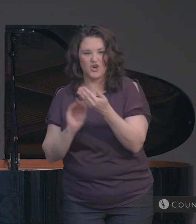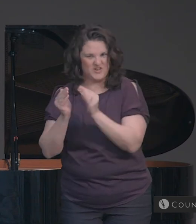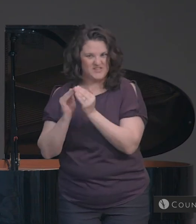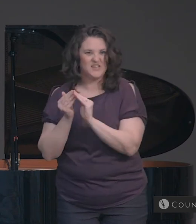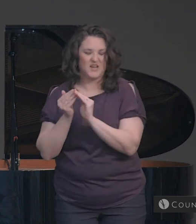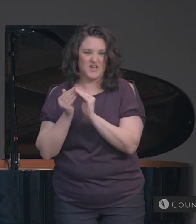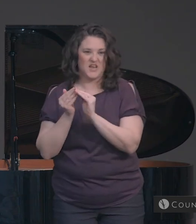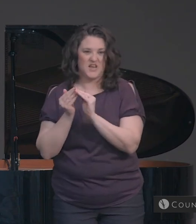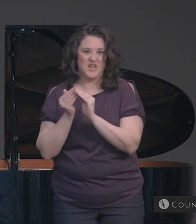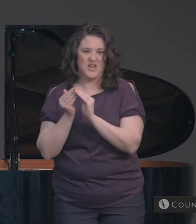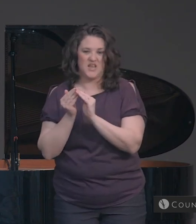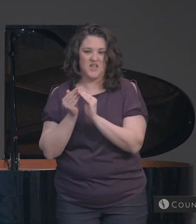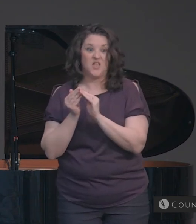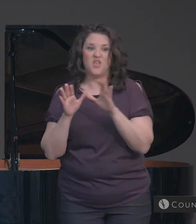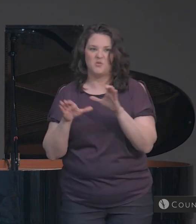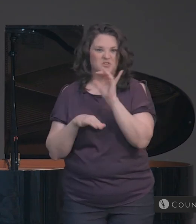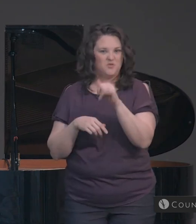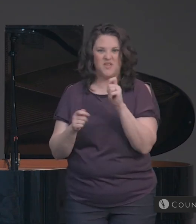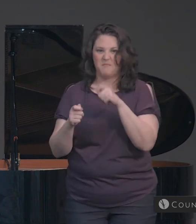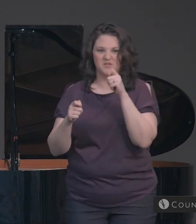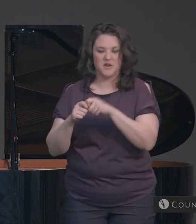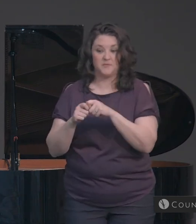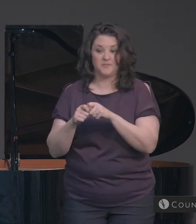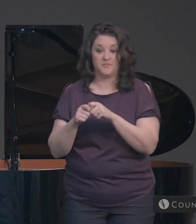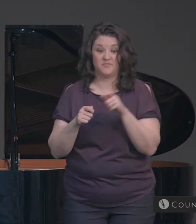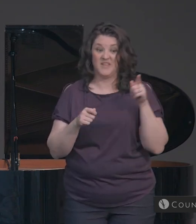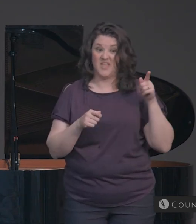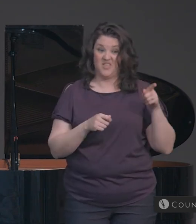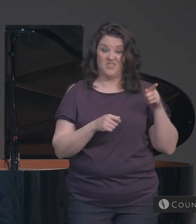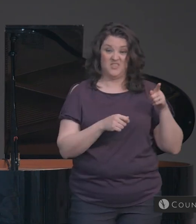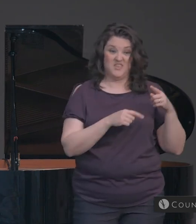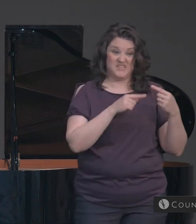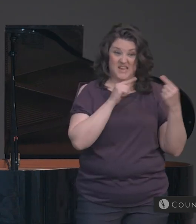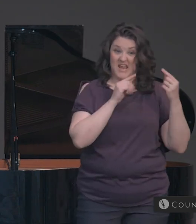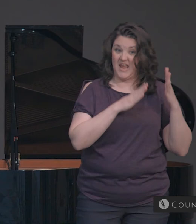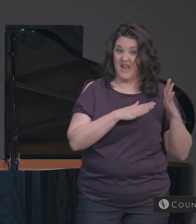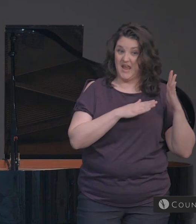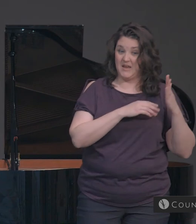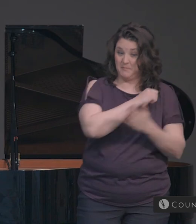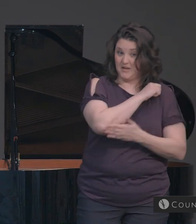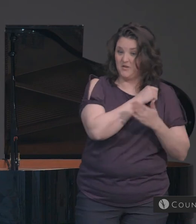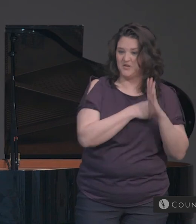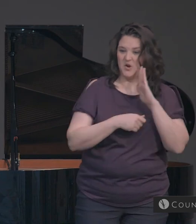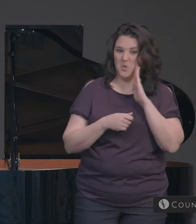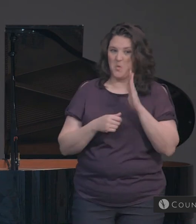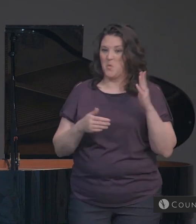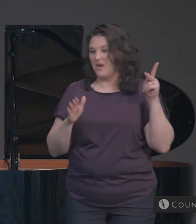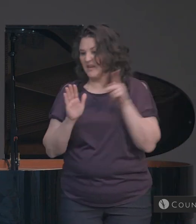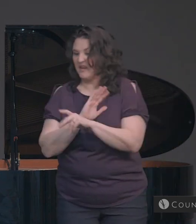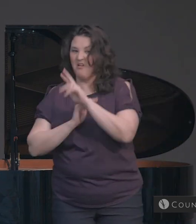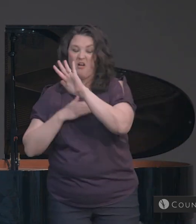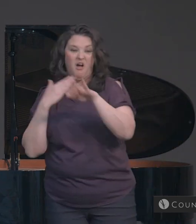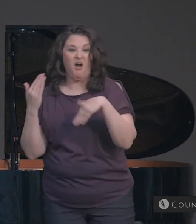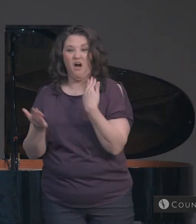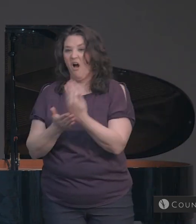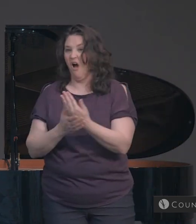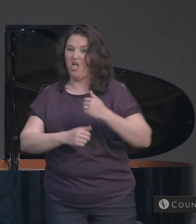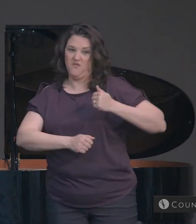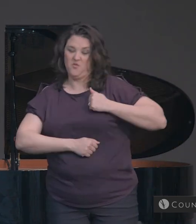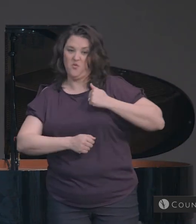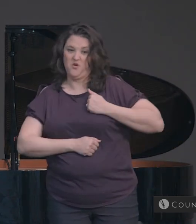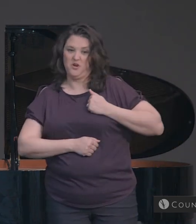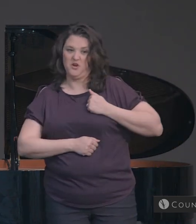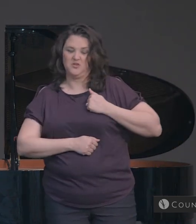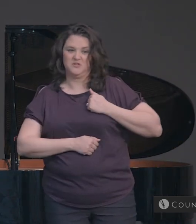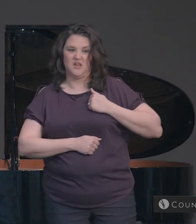they did just exactly this. They would kill all the warriors. They would kill all the warriors, and they would set them on pikes outside